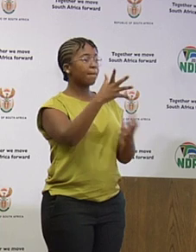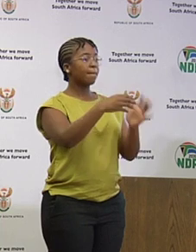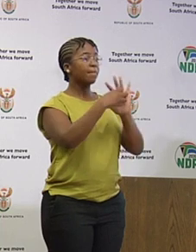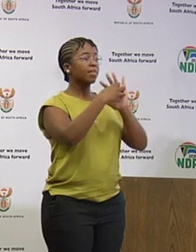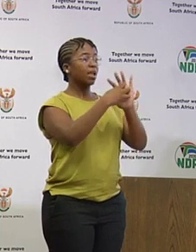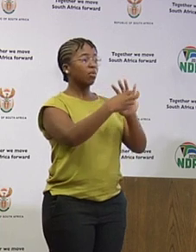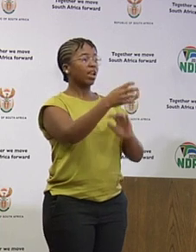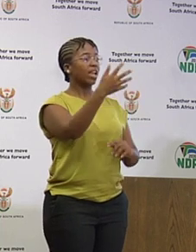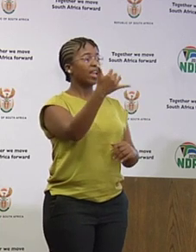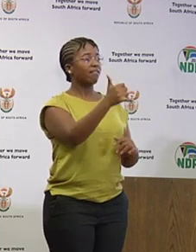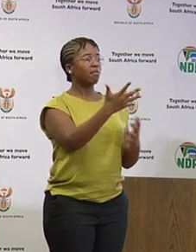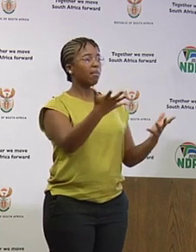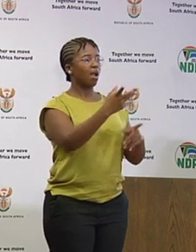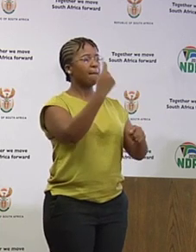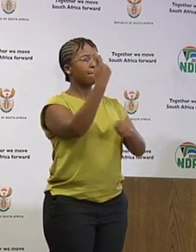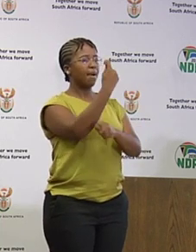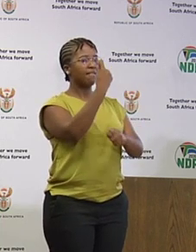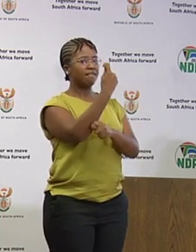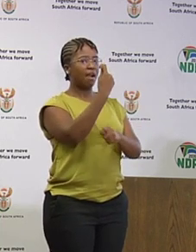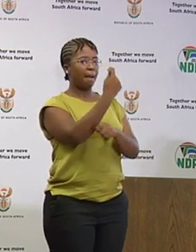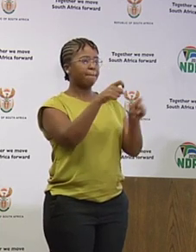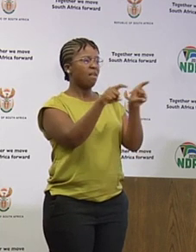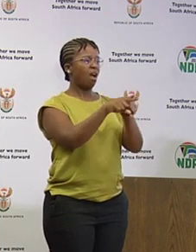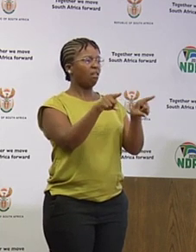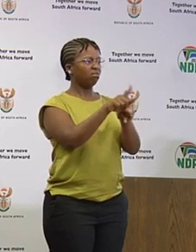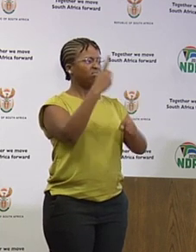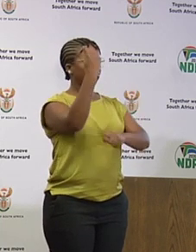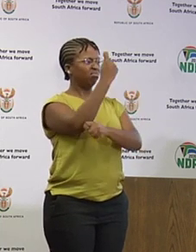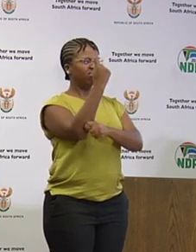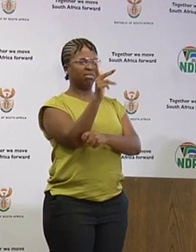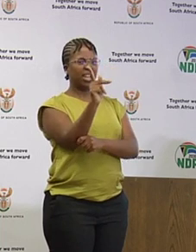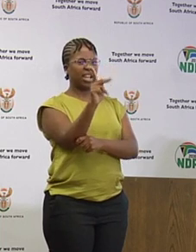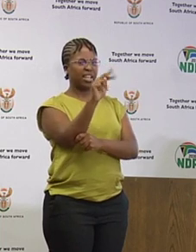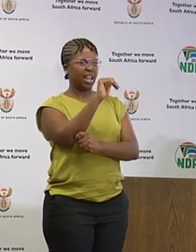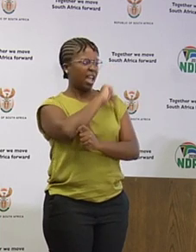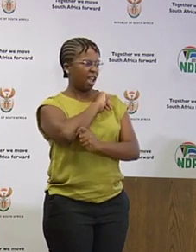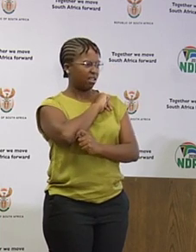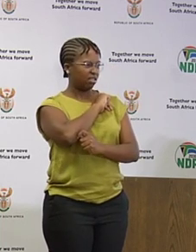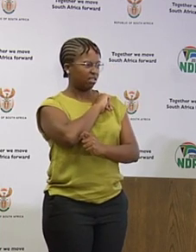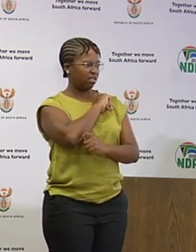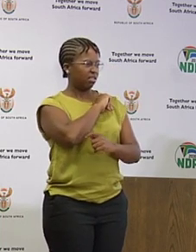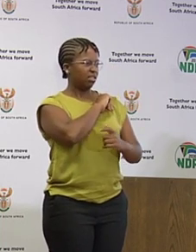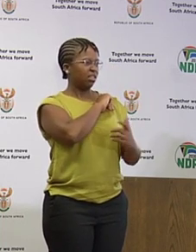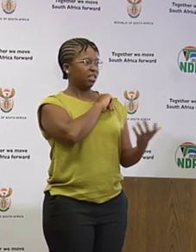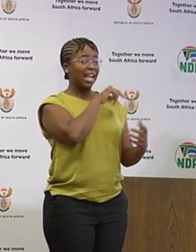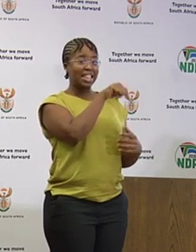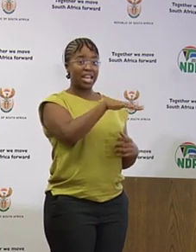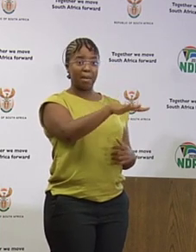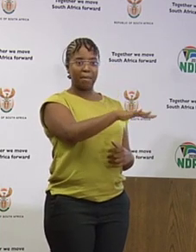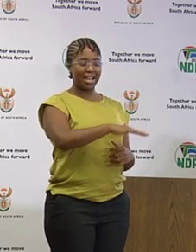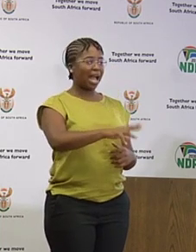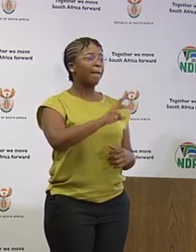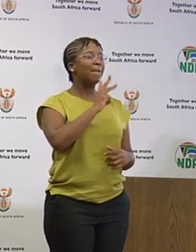go to a deep rural area like Mhlangandlovu in KwaZulu-Natal, Mshwati, that area has no